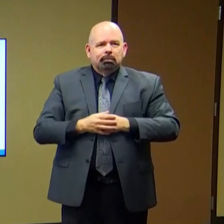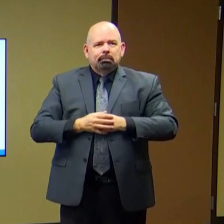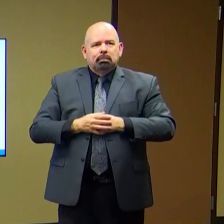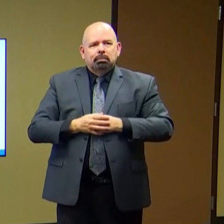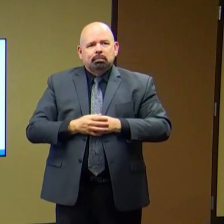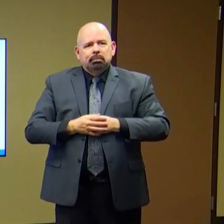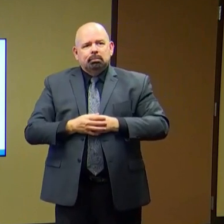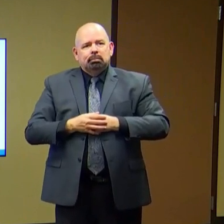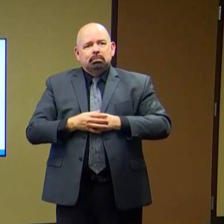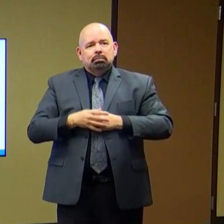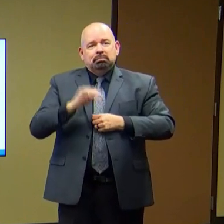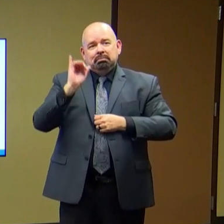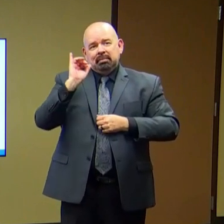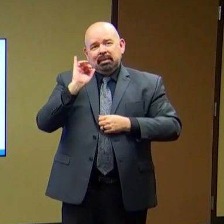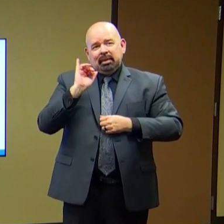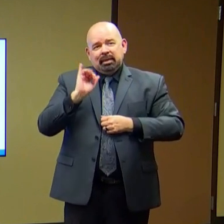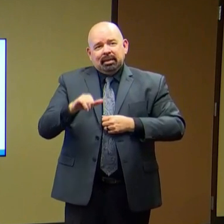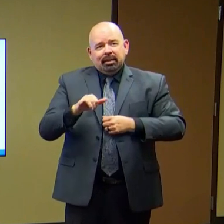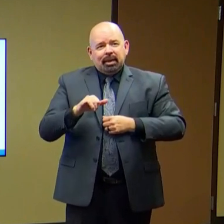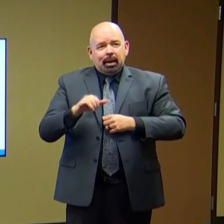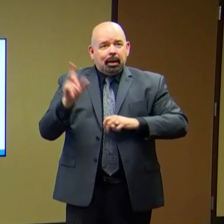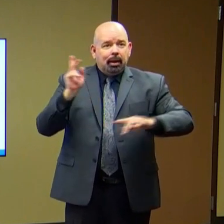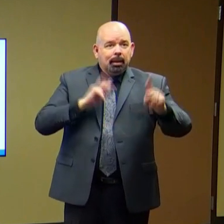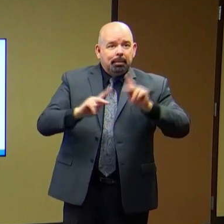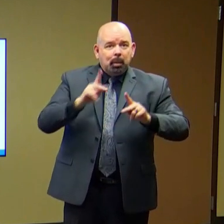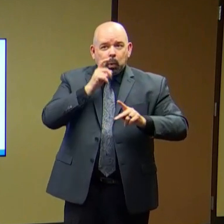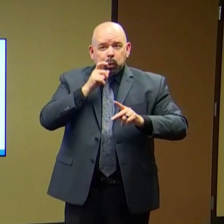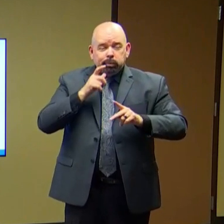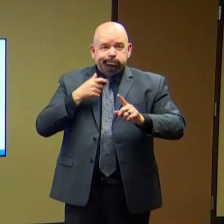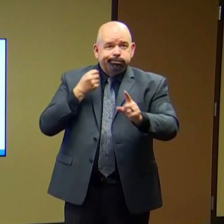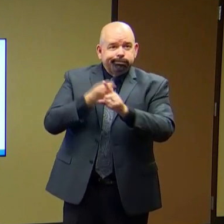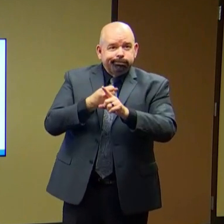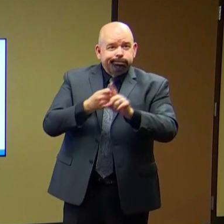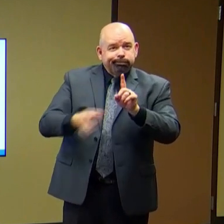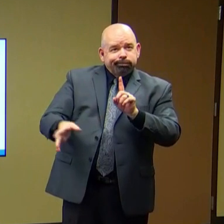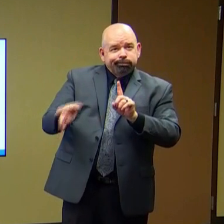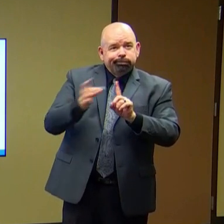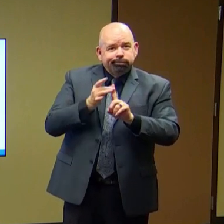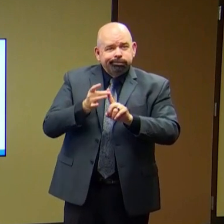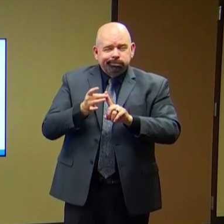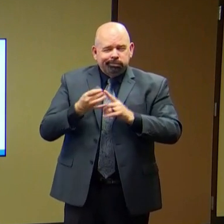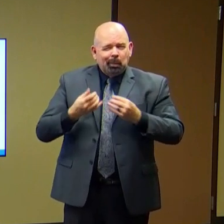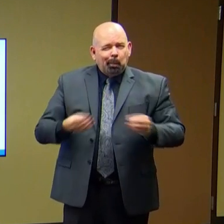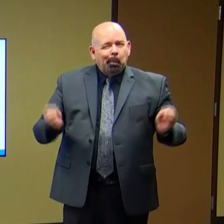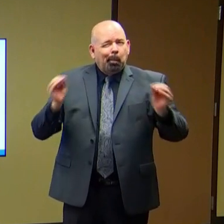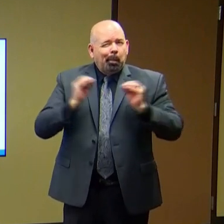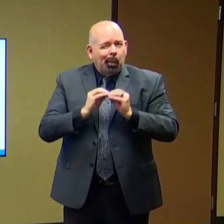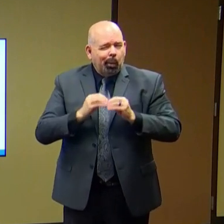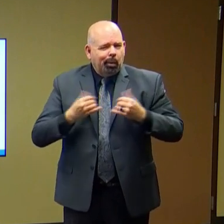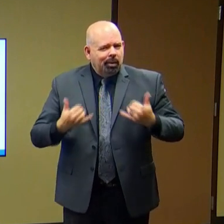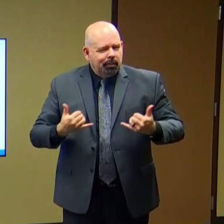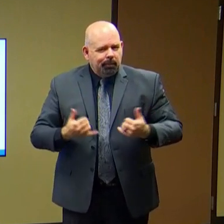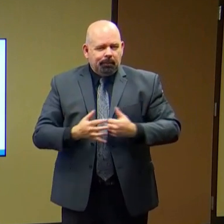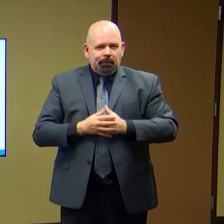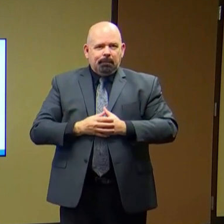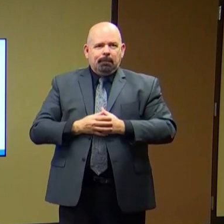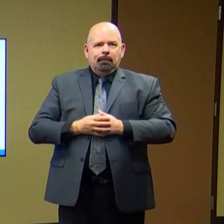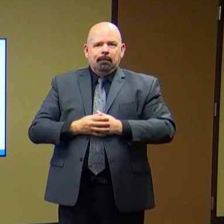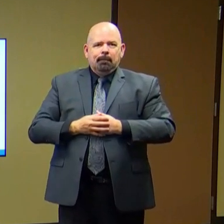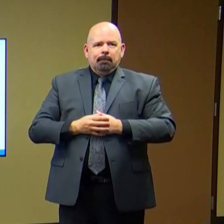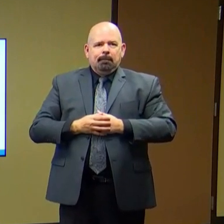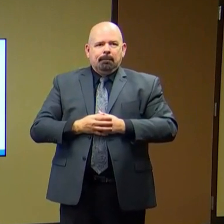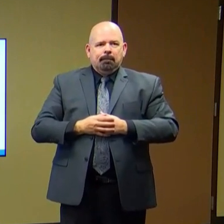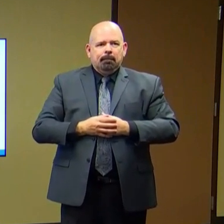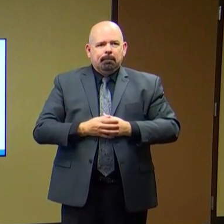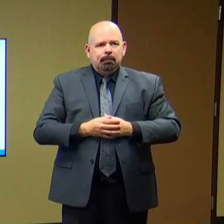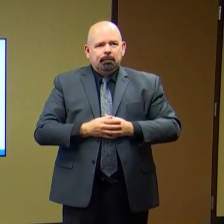getting sick, younger populations perhaps reflecting some of the cases that we're getting in the